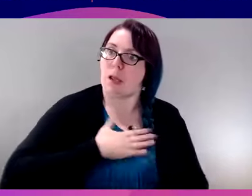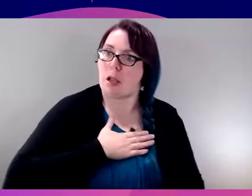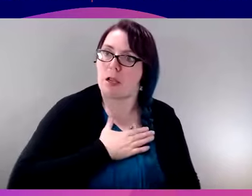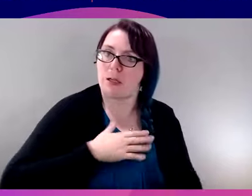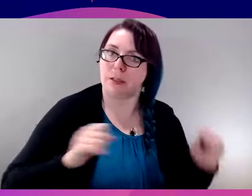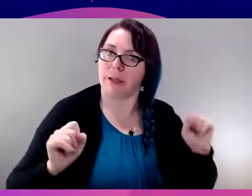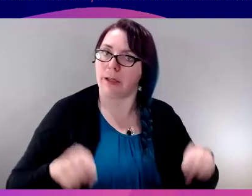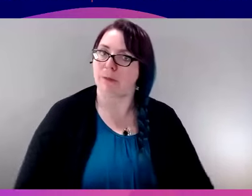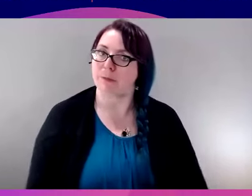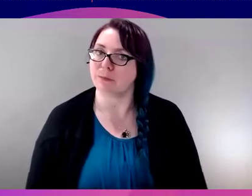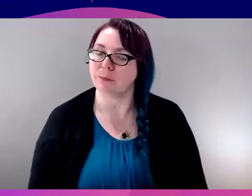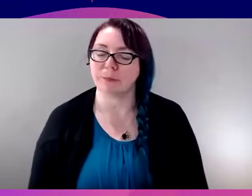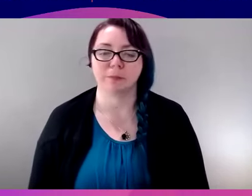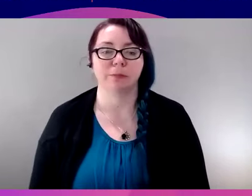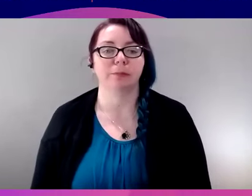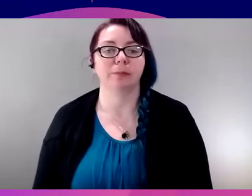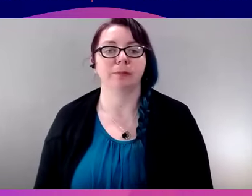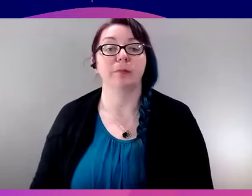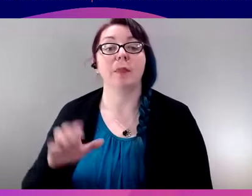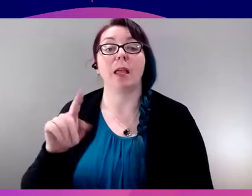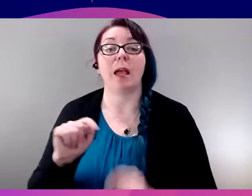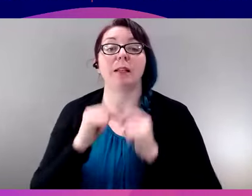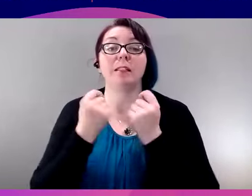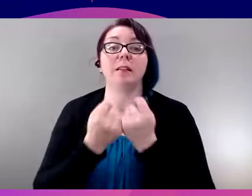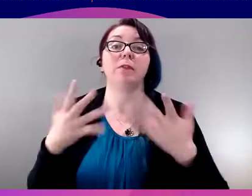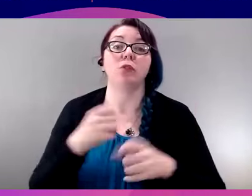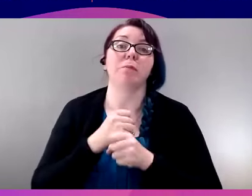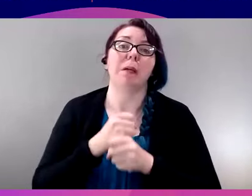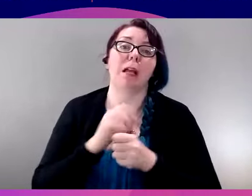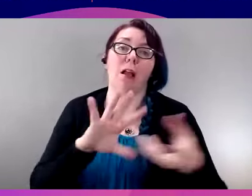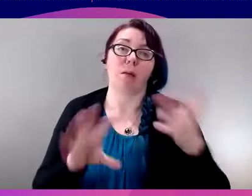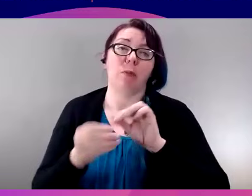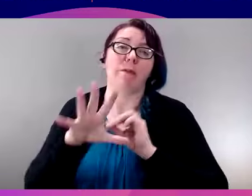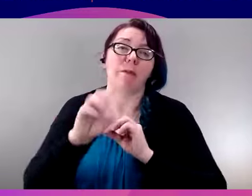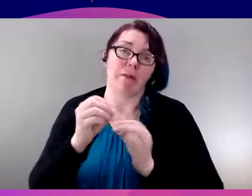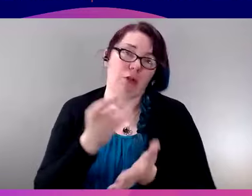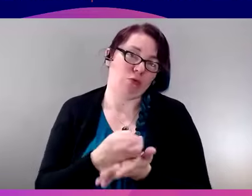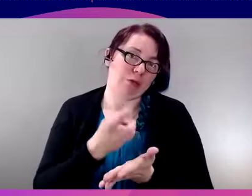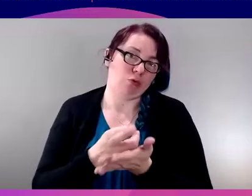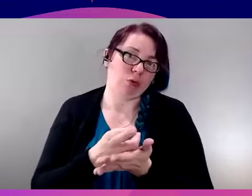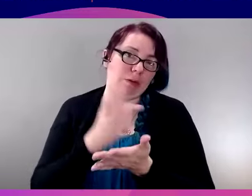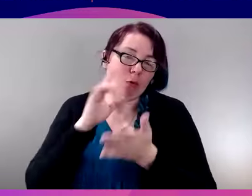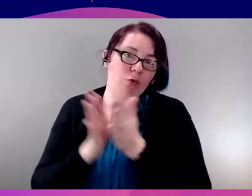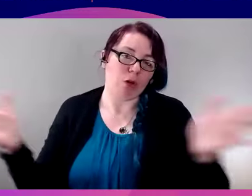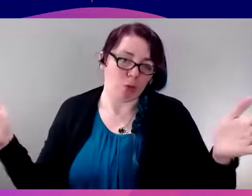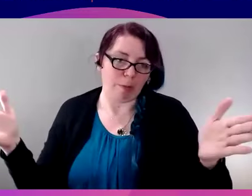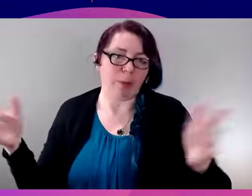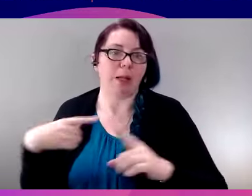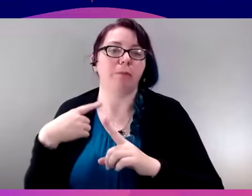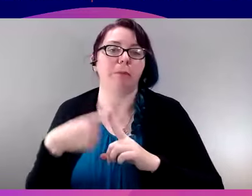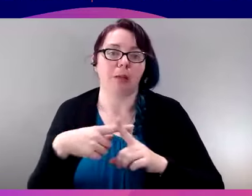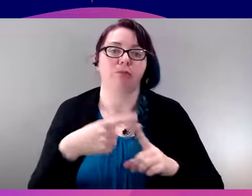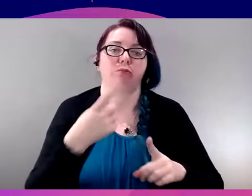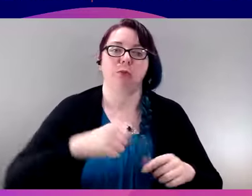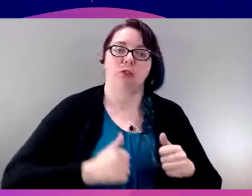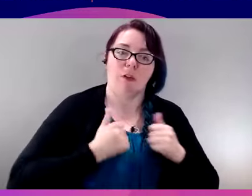has created 50 resources to support organizations, survivors, and the general public. These resources include